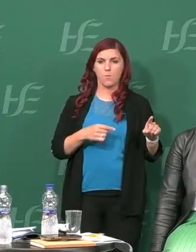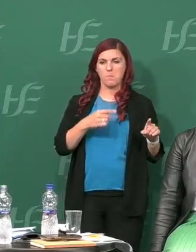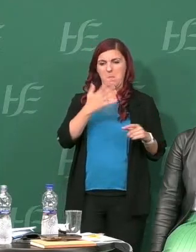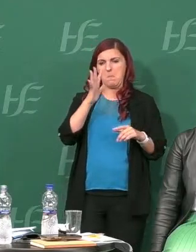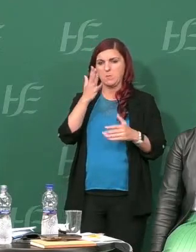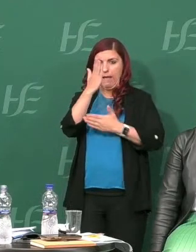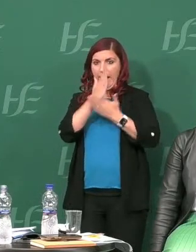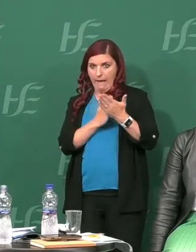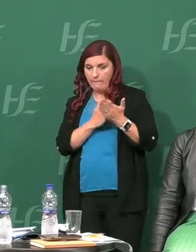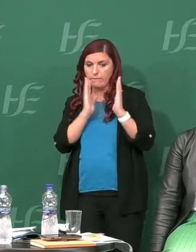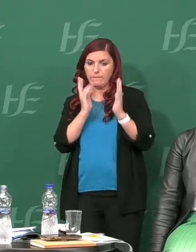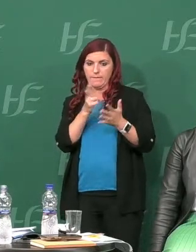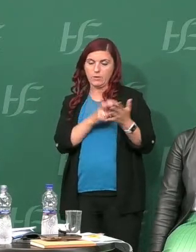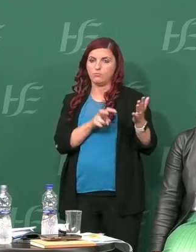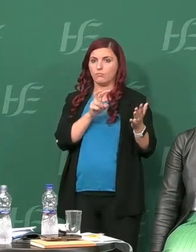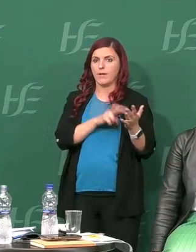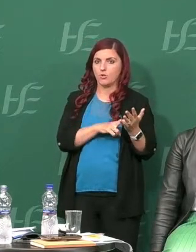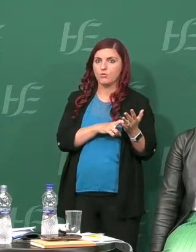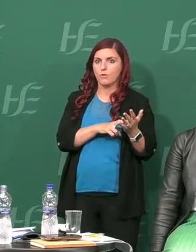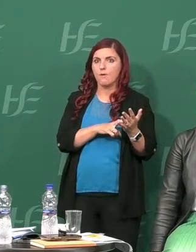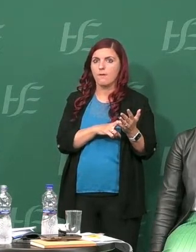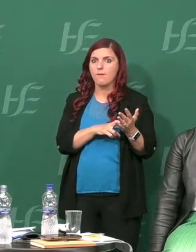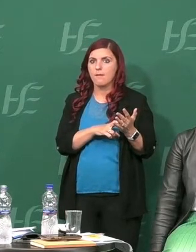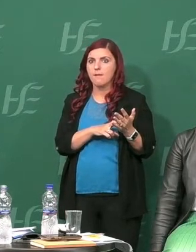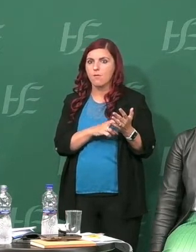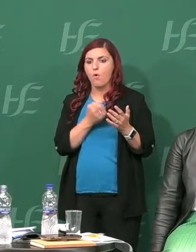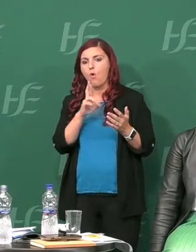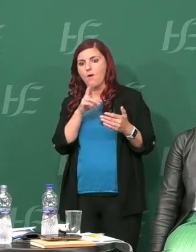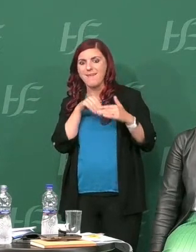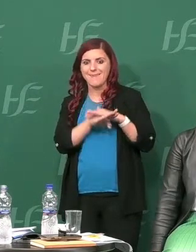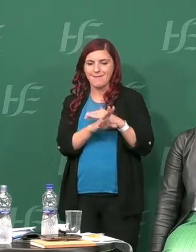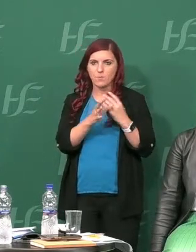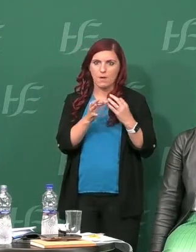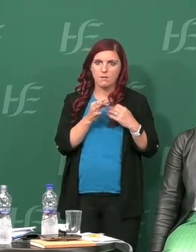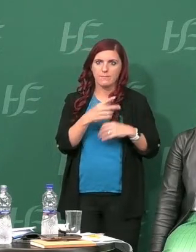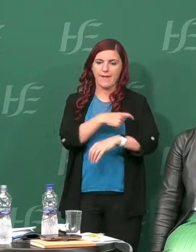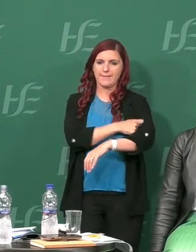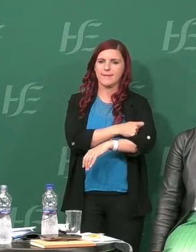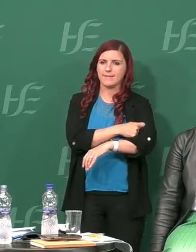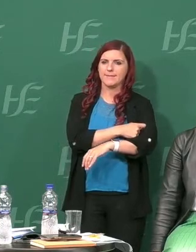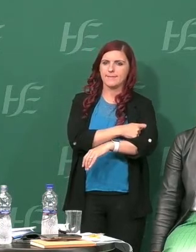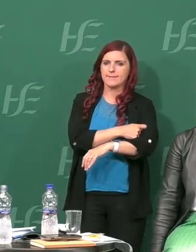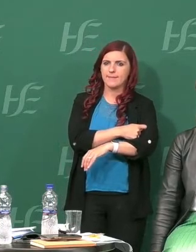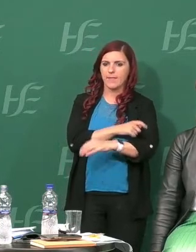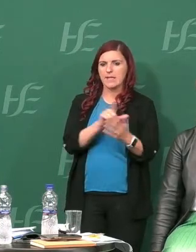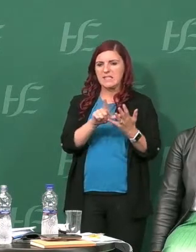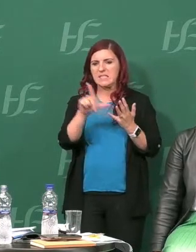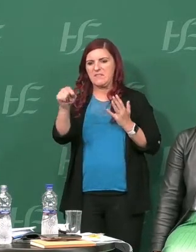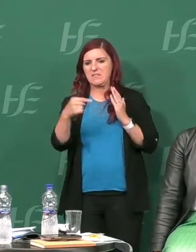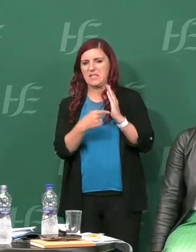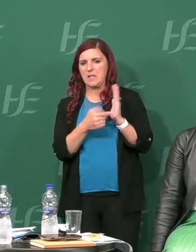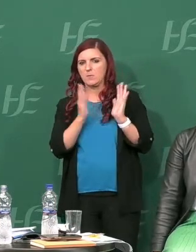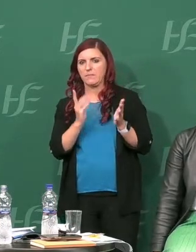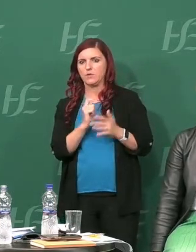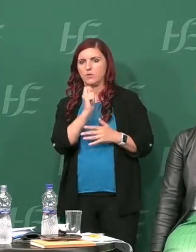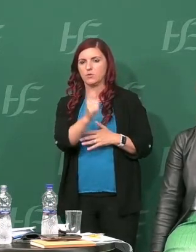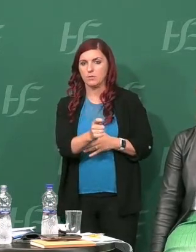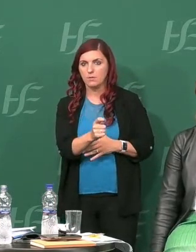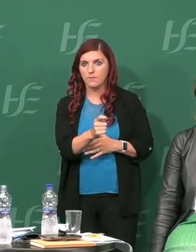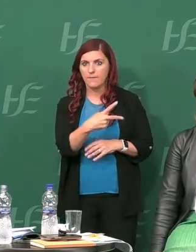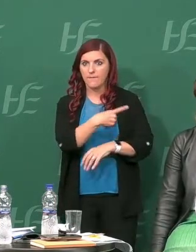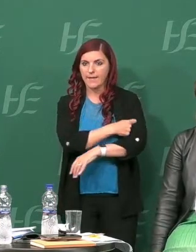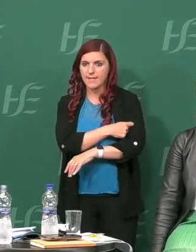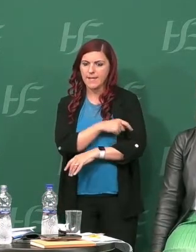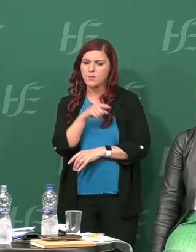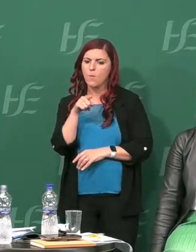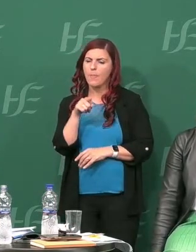And I gave the figures earlier on for those total, I think it's over 62,000 have been administered vaccines. So, and that's been a trend as we've gone